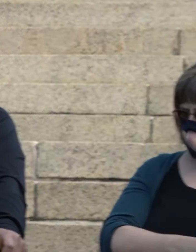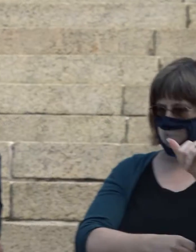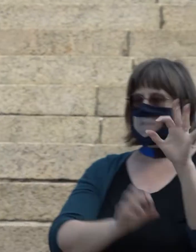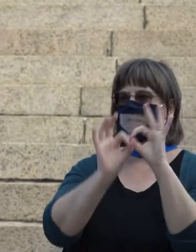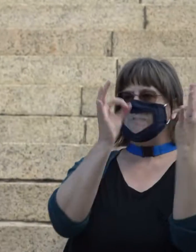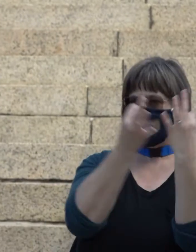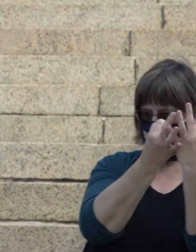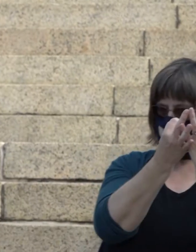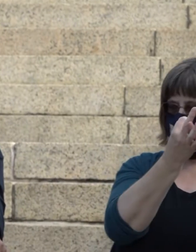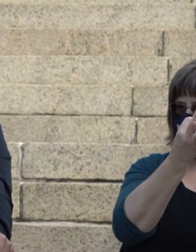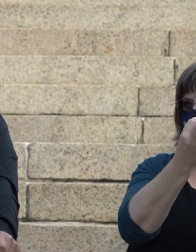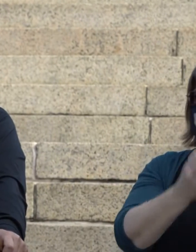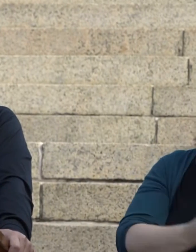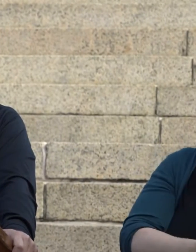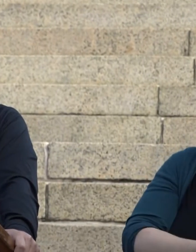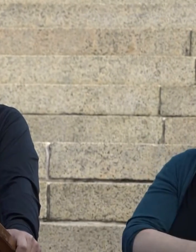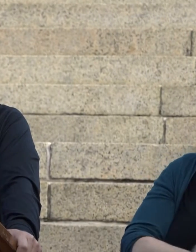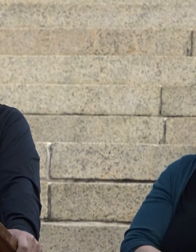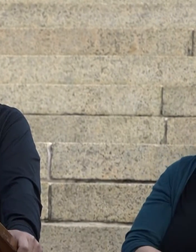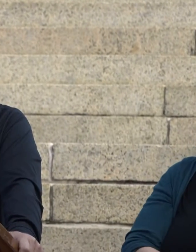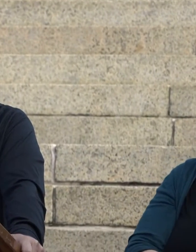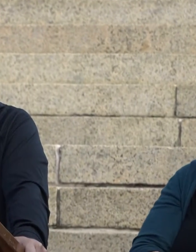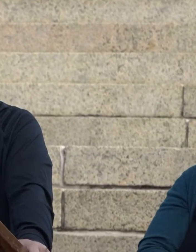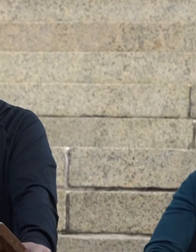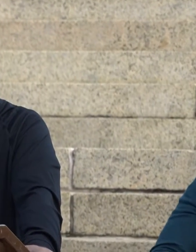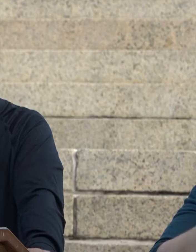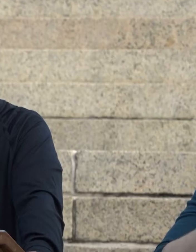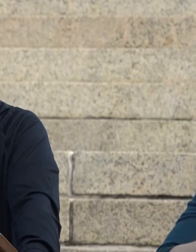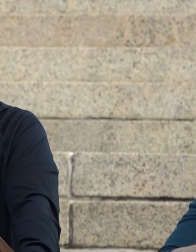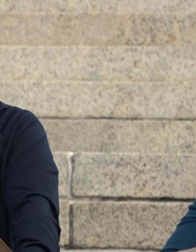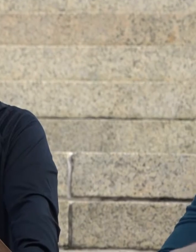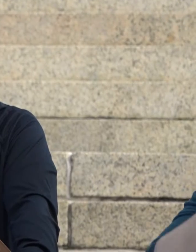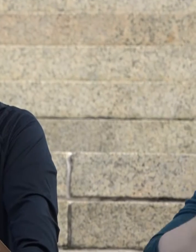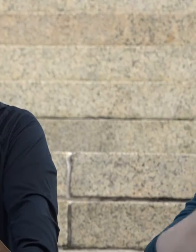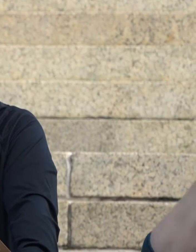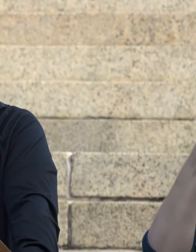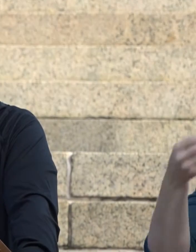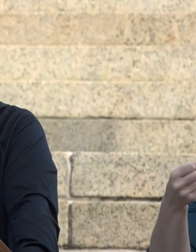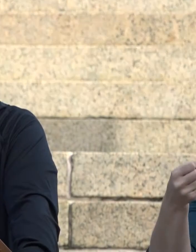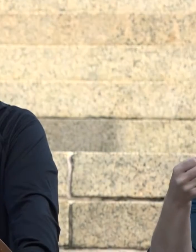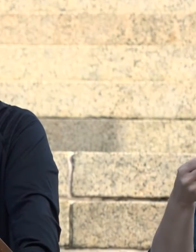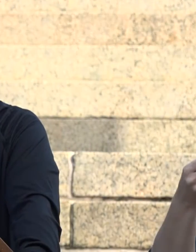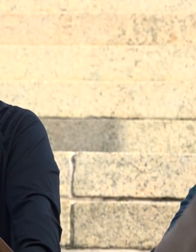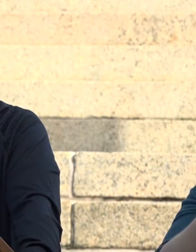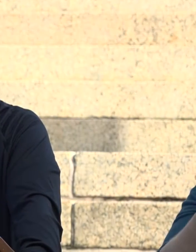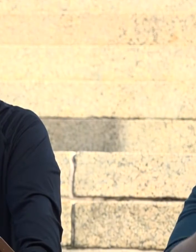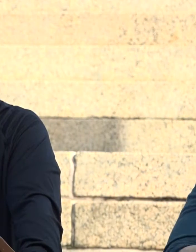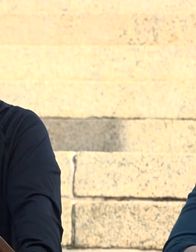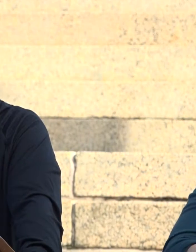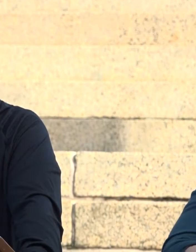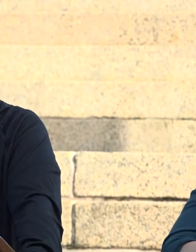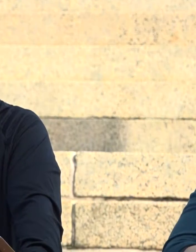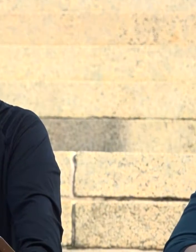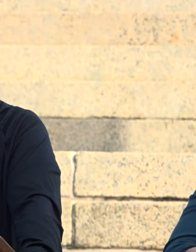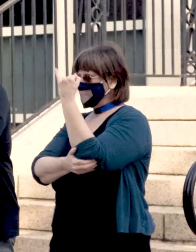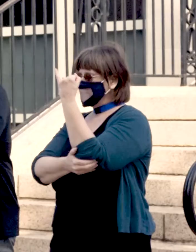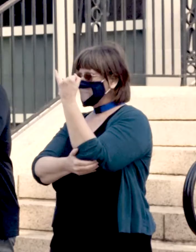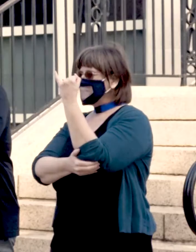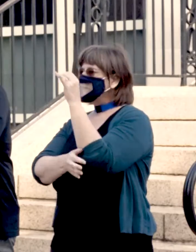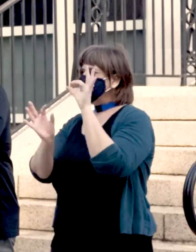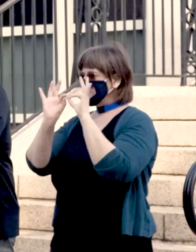well." So I picked up Todd in the morning, and we drove out to New Jersey, where his wife and family